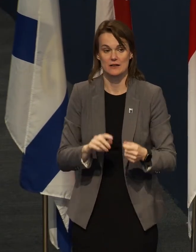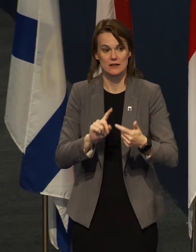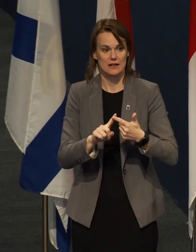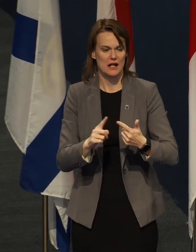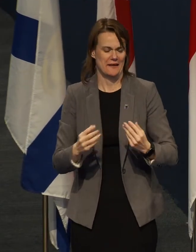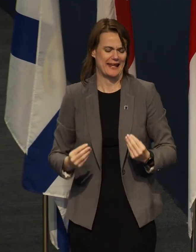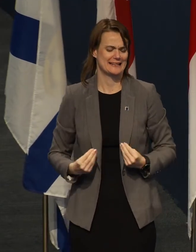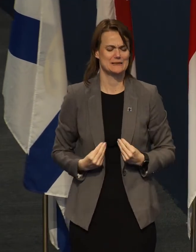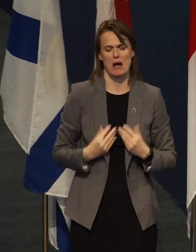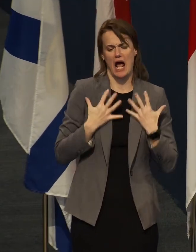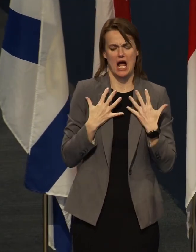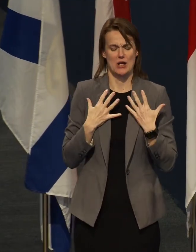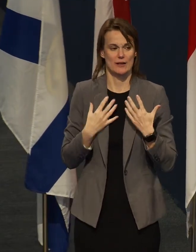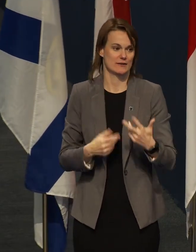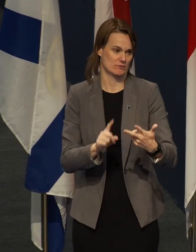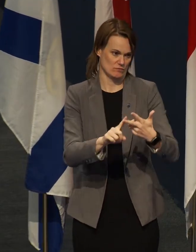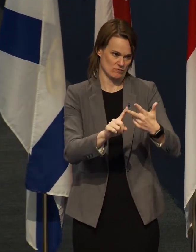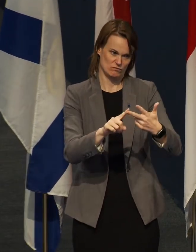inspiring, and here's the kicker, I said I also want it in the manner of former US President Barack